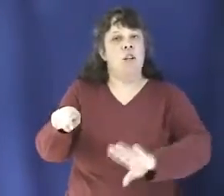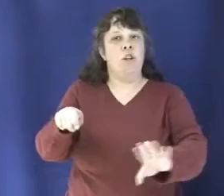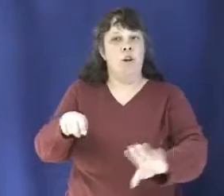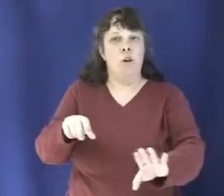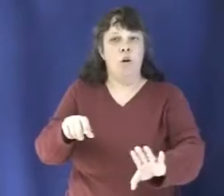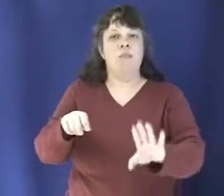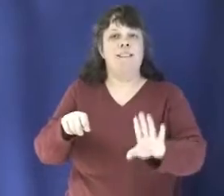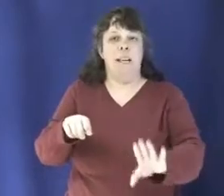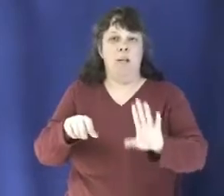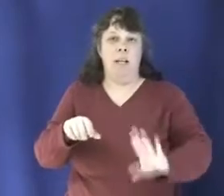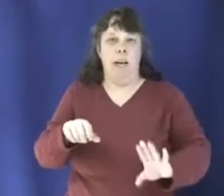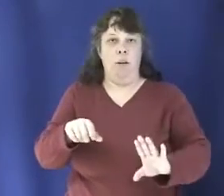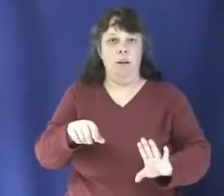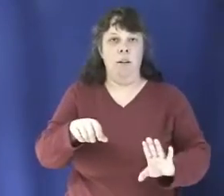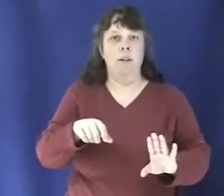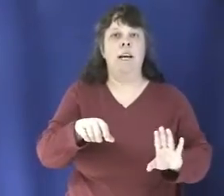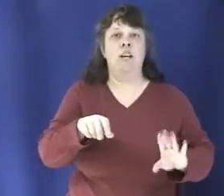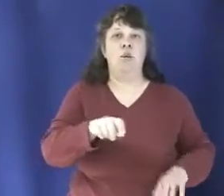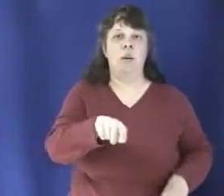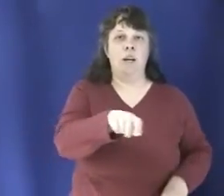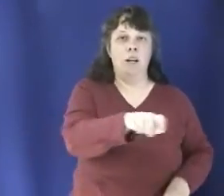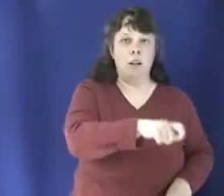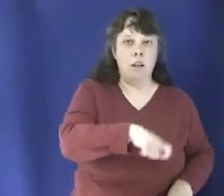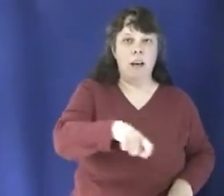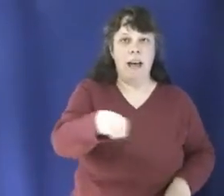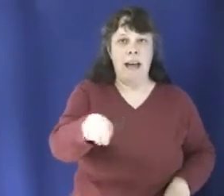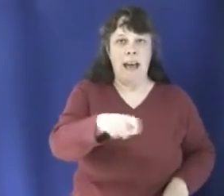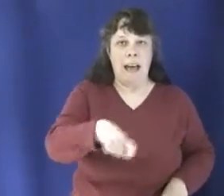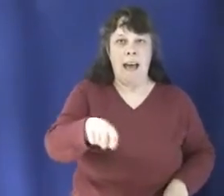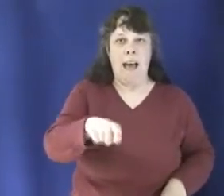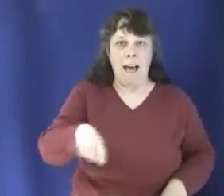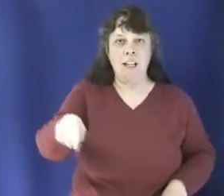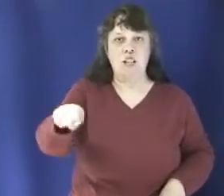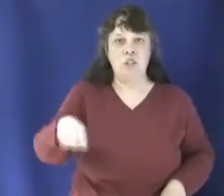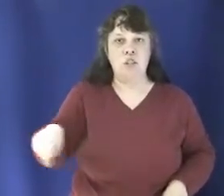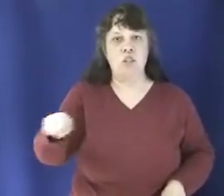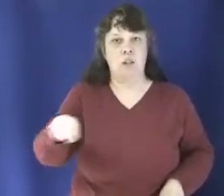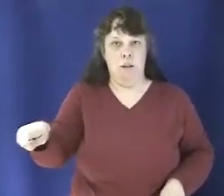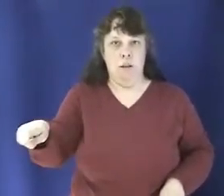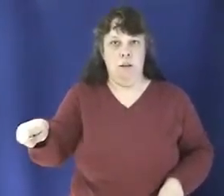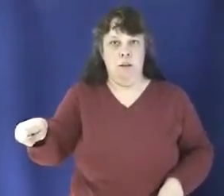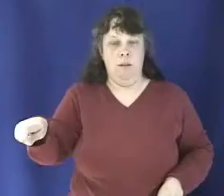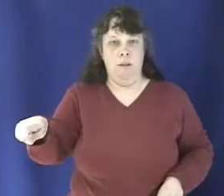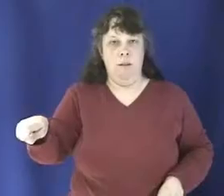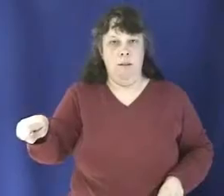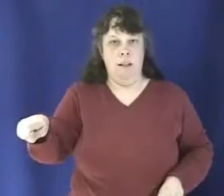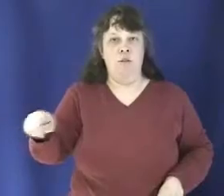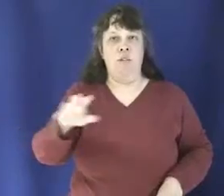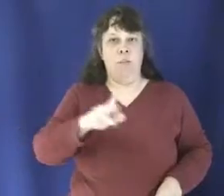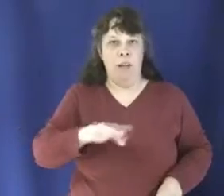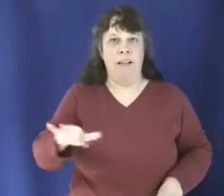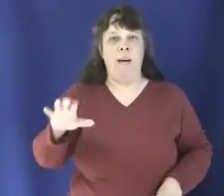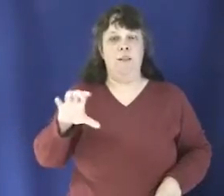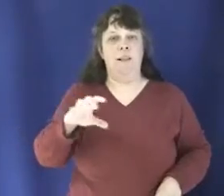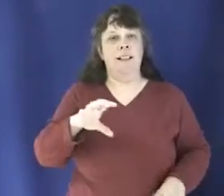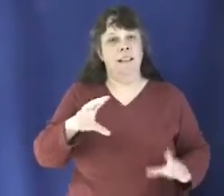said, no, no, no, sound it out. And you went K, A-T, and you spelled out